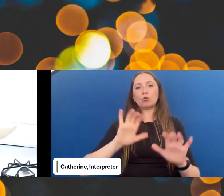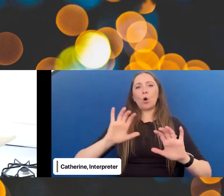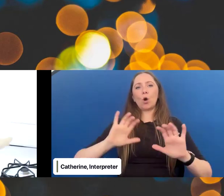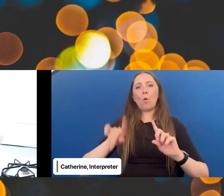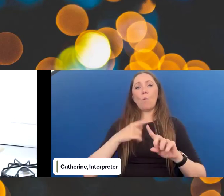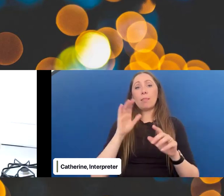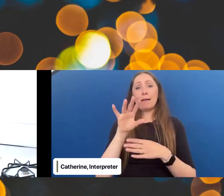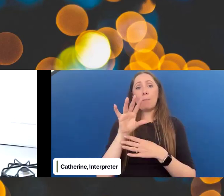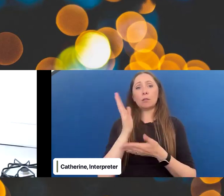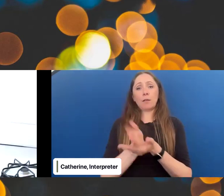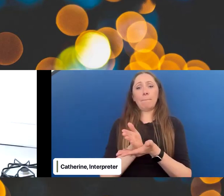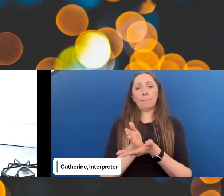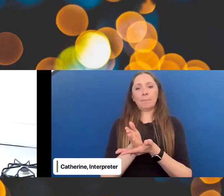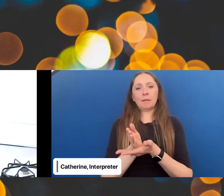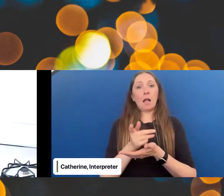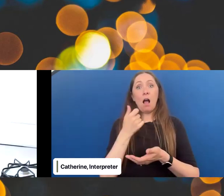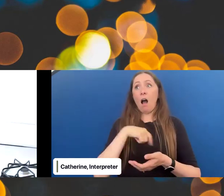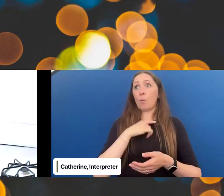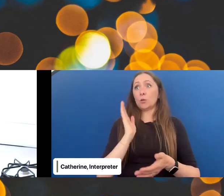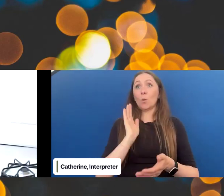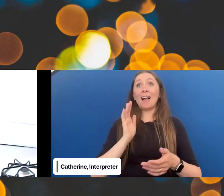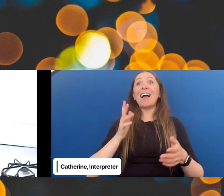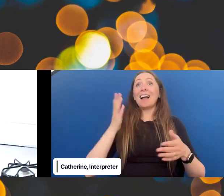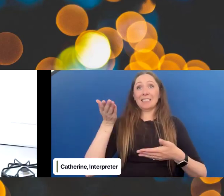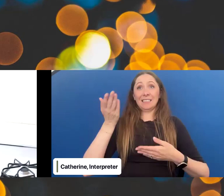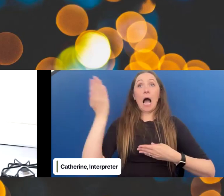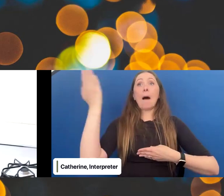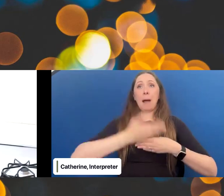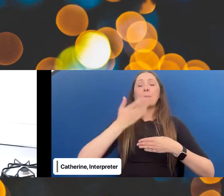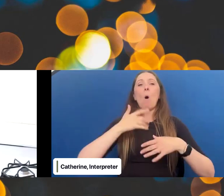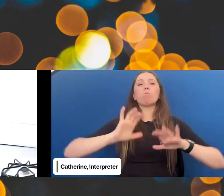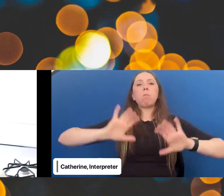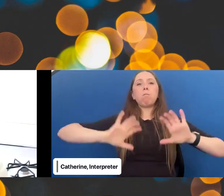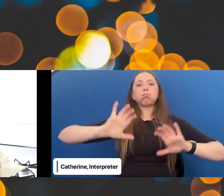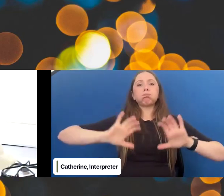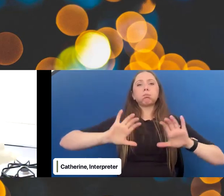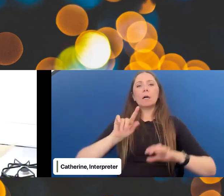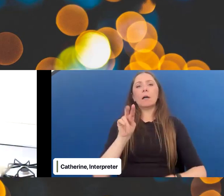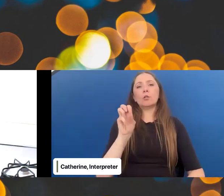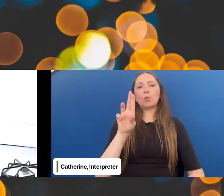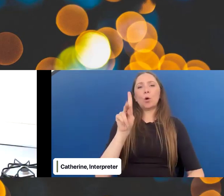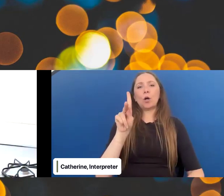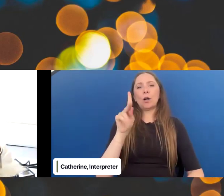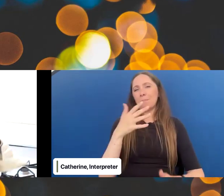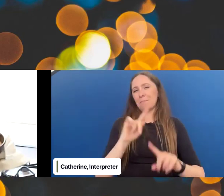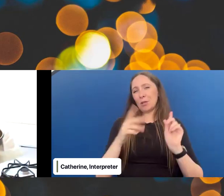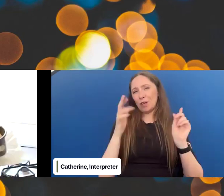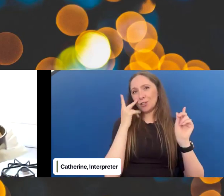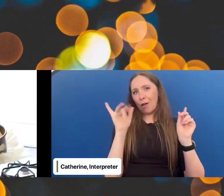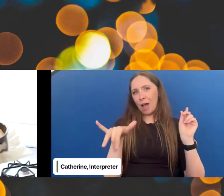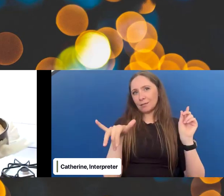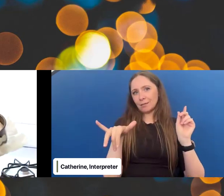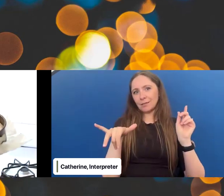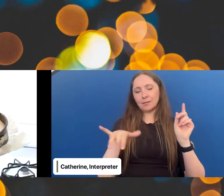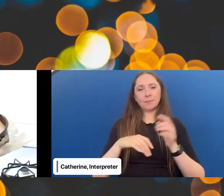That's all they do in between takes is twerk. Mostly with Madeline. But you saw that. So